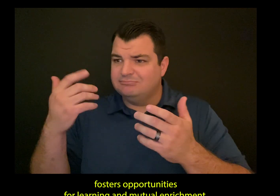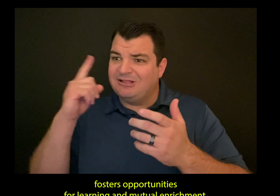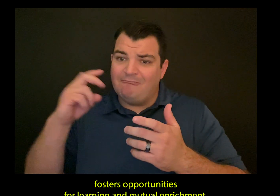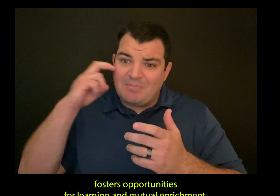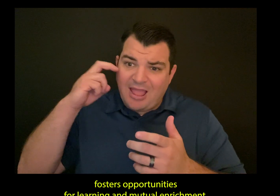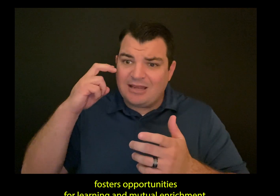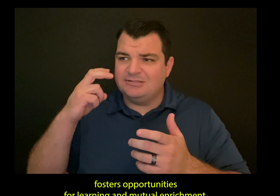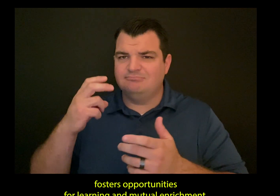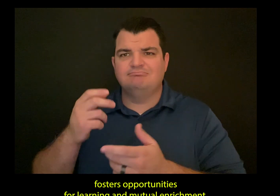mutual enrichment.